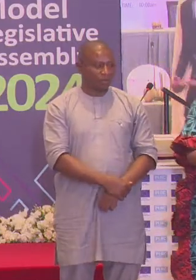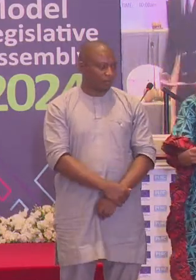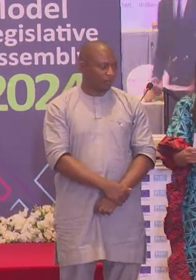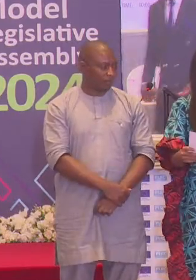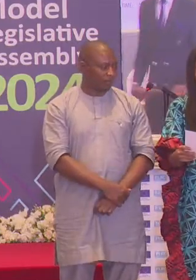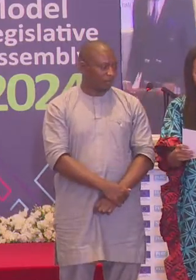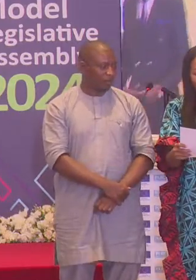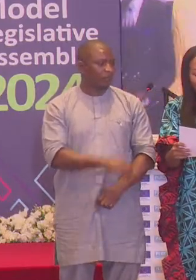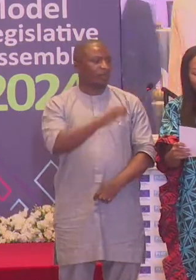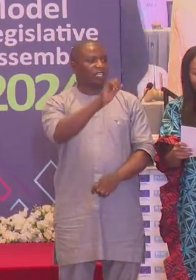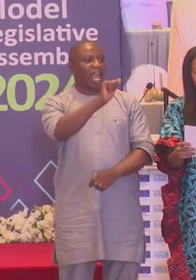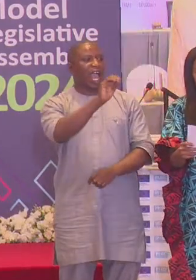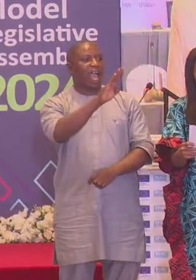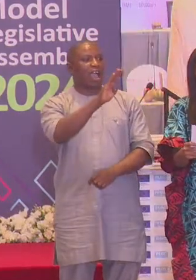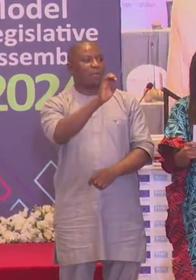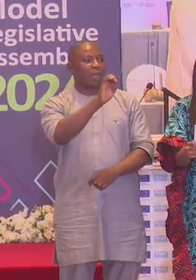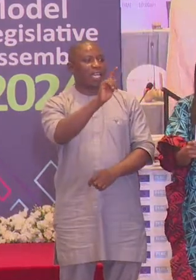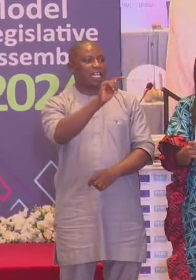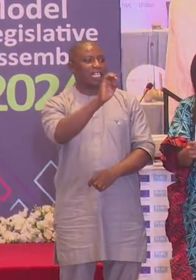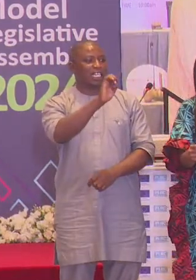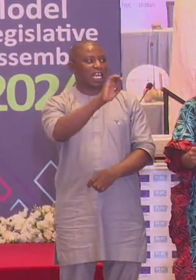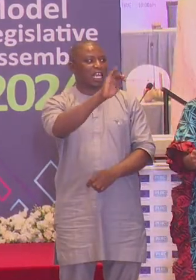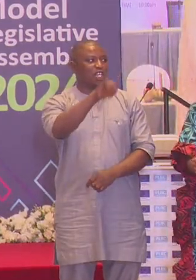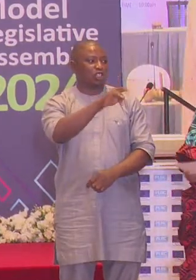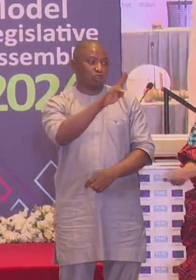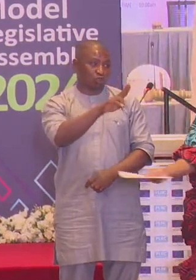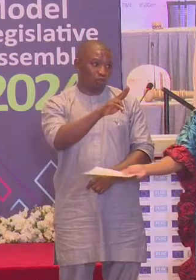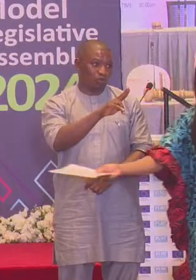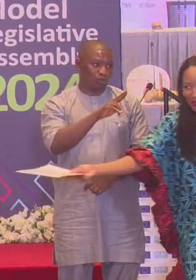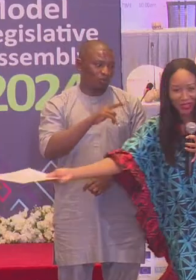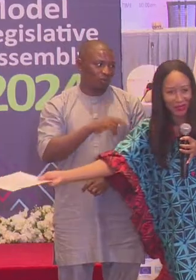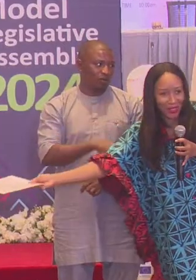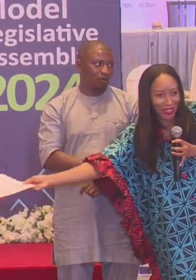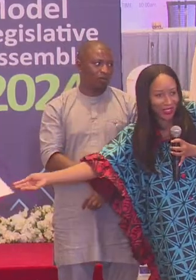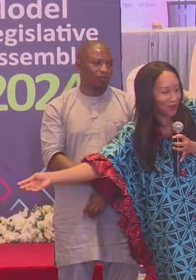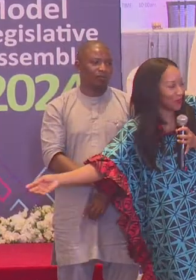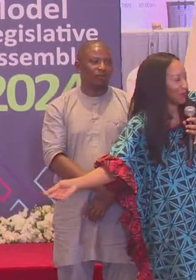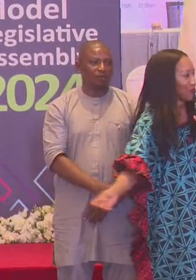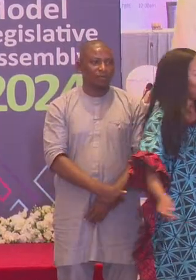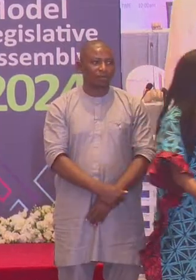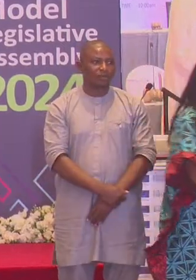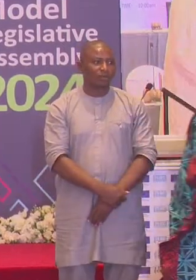Ade Teju Game. Teju Adeneji.